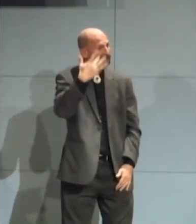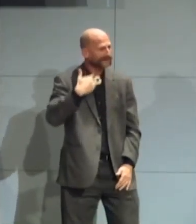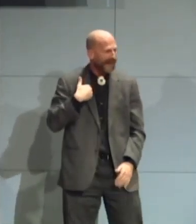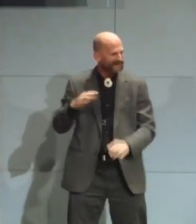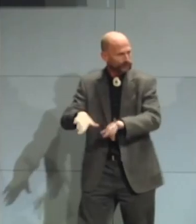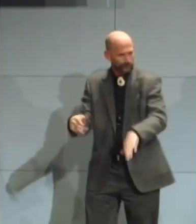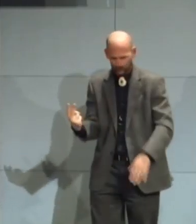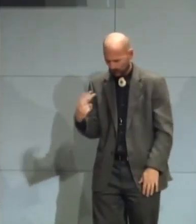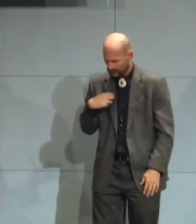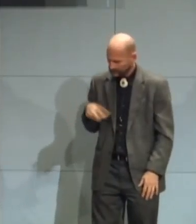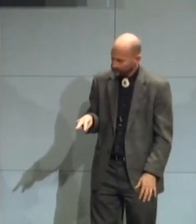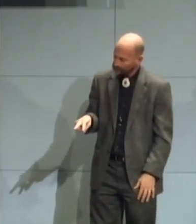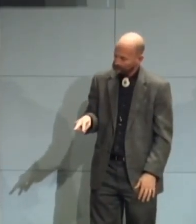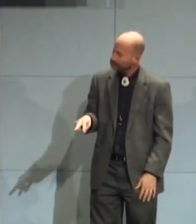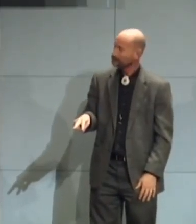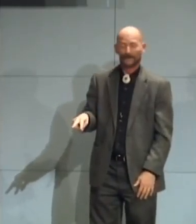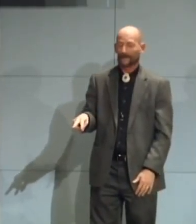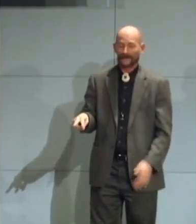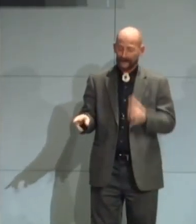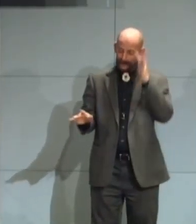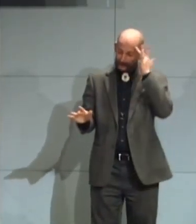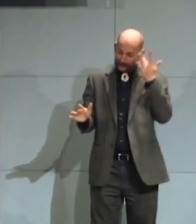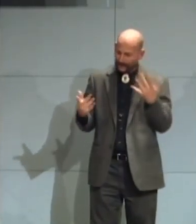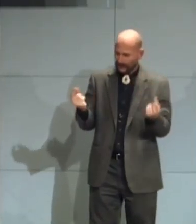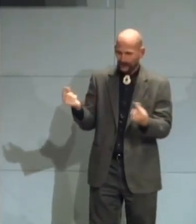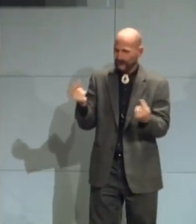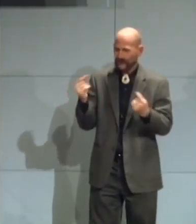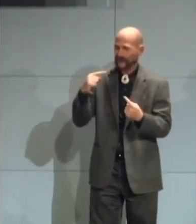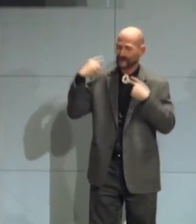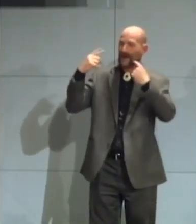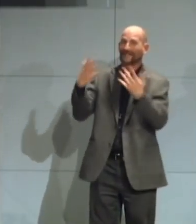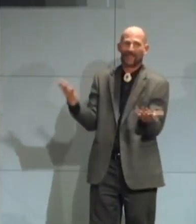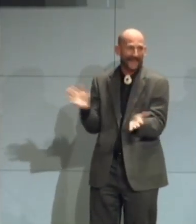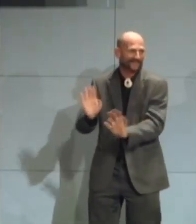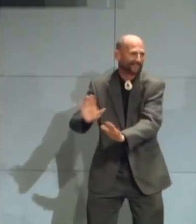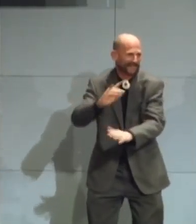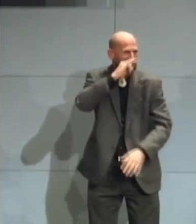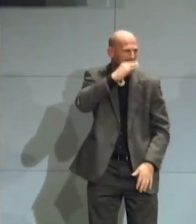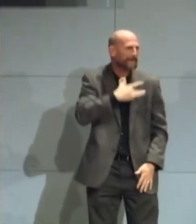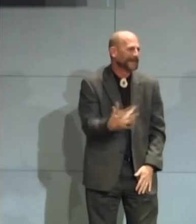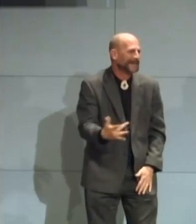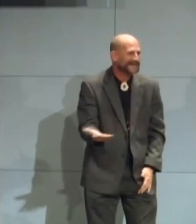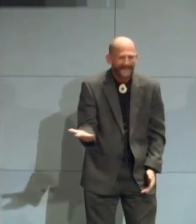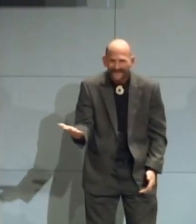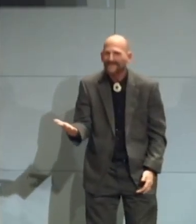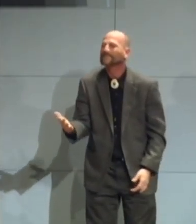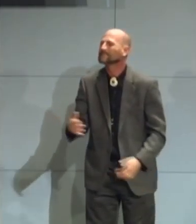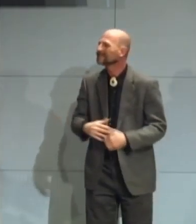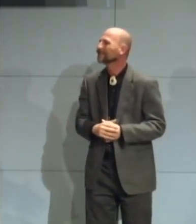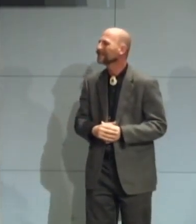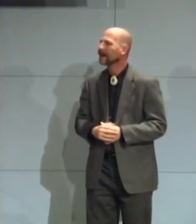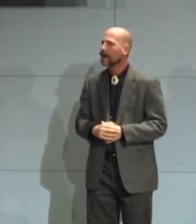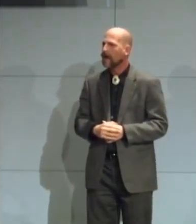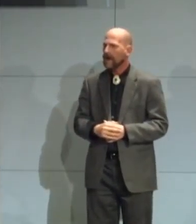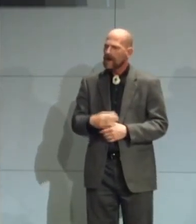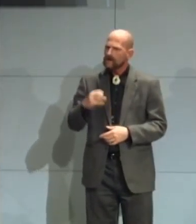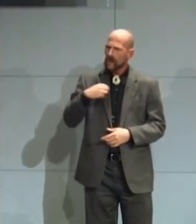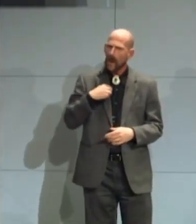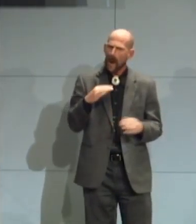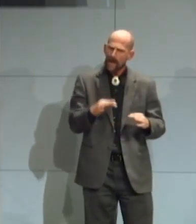small group, it can be sort of threatening because they think that I'm sort of judging them, right? It's almost as if I'm saying, well, I'm the good